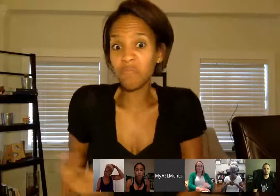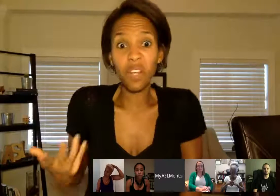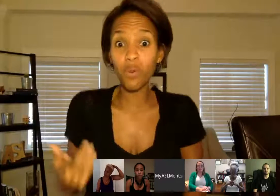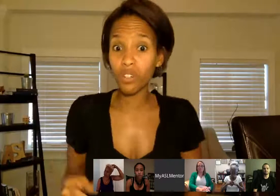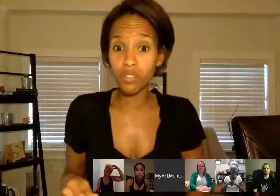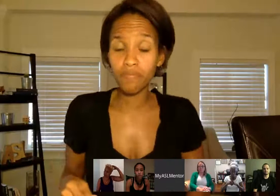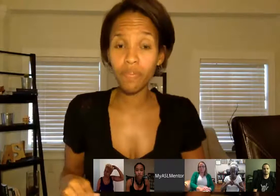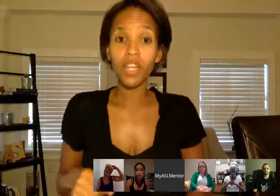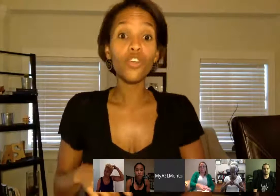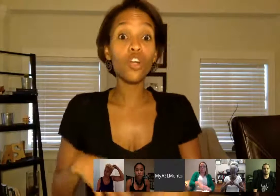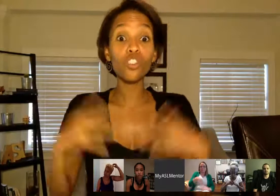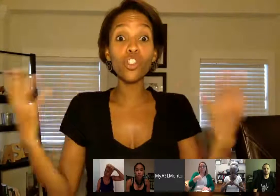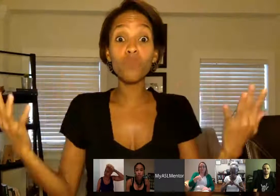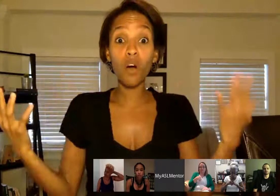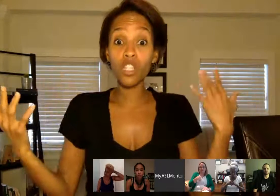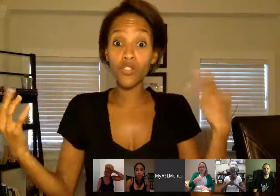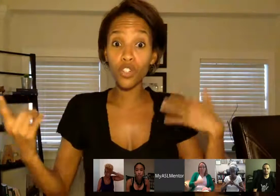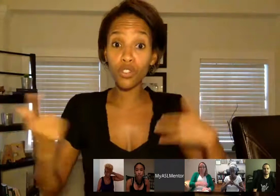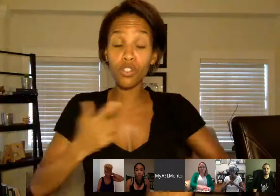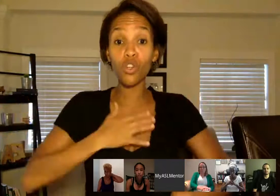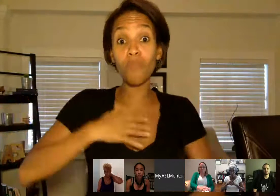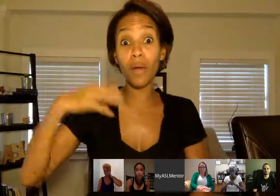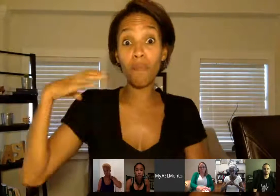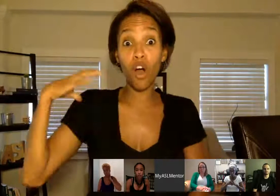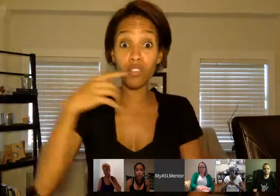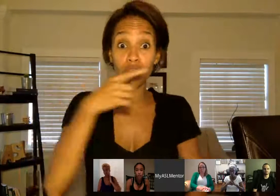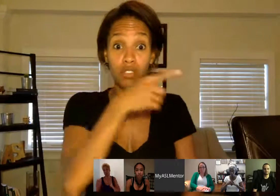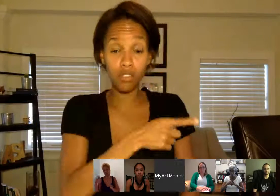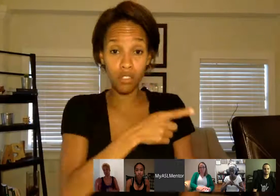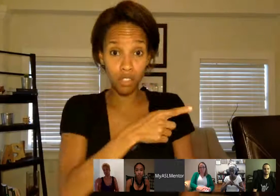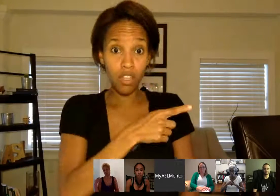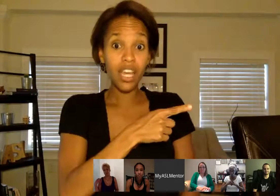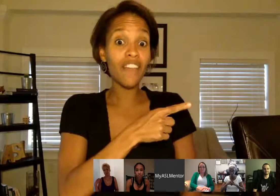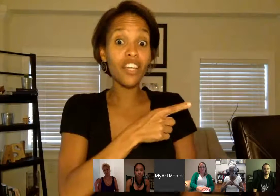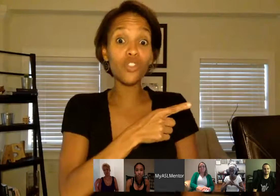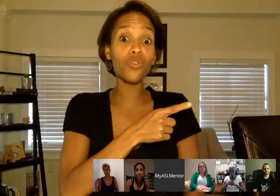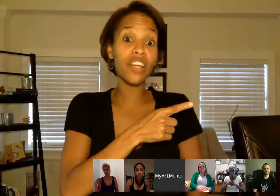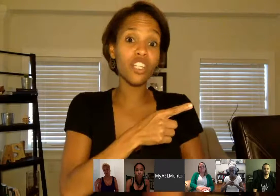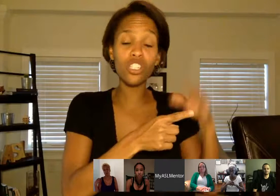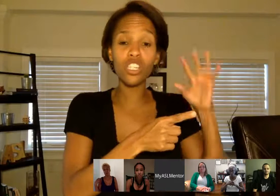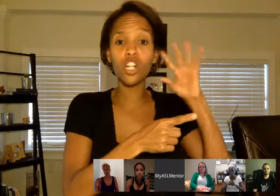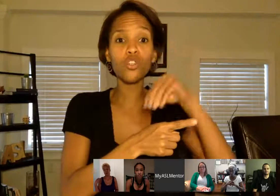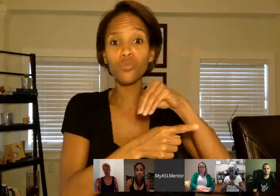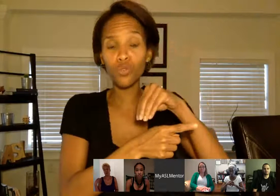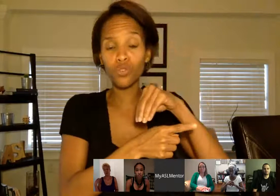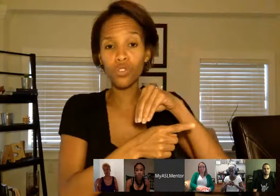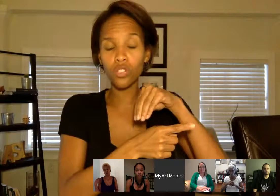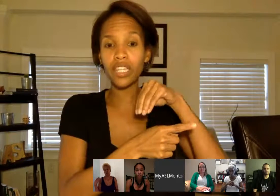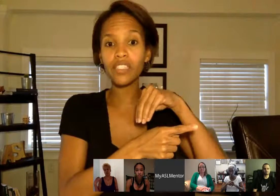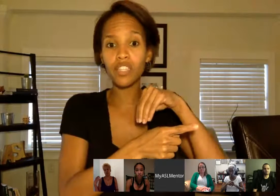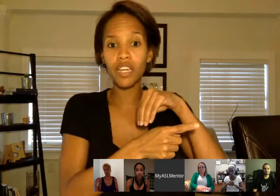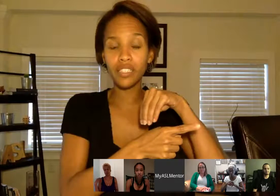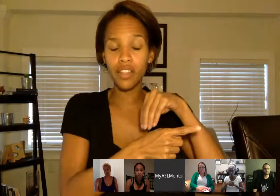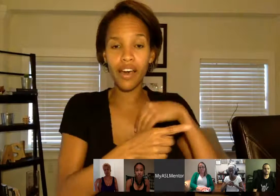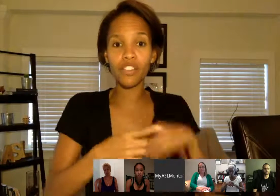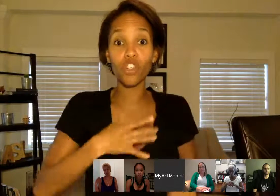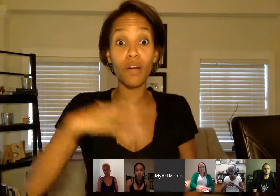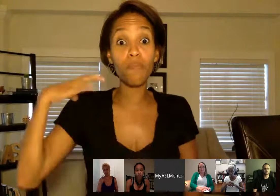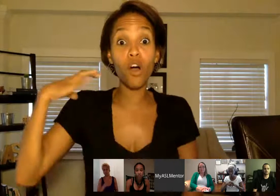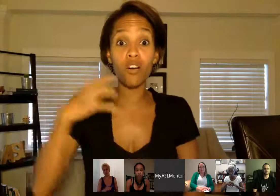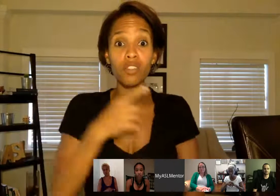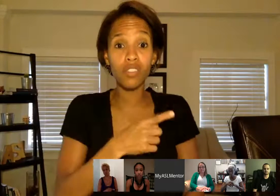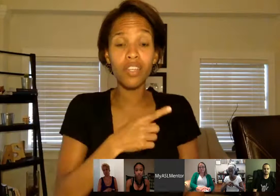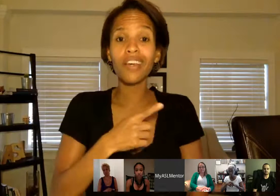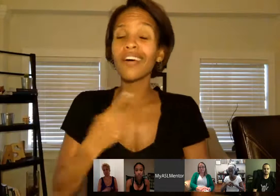Okay, that works. You could also do the boss first. So my boss, and then just include rules into that. So